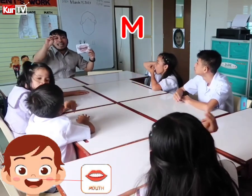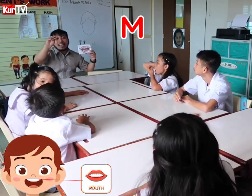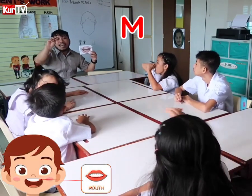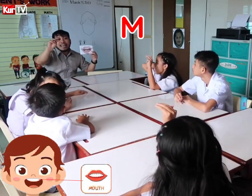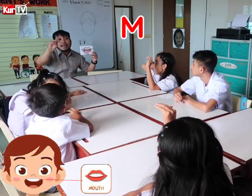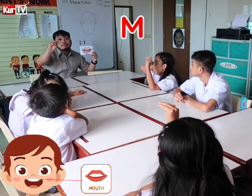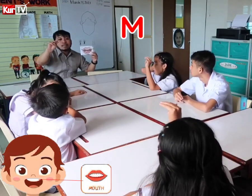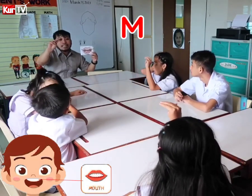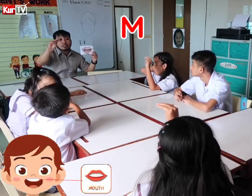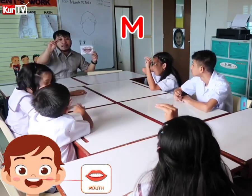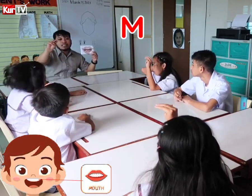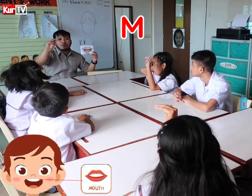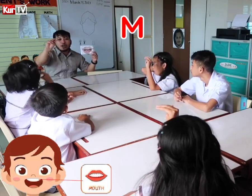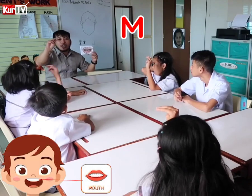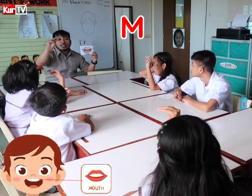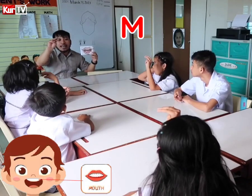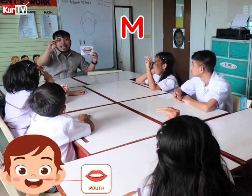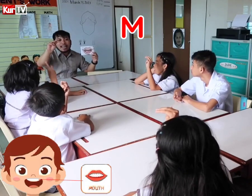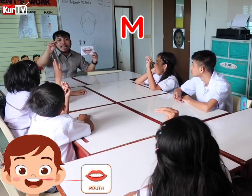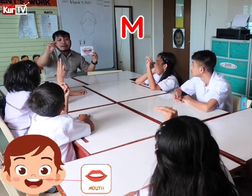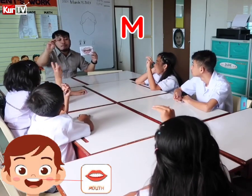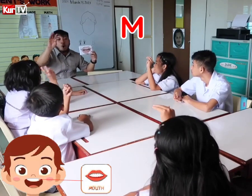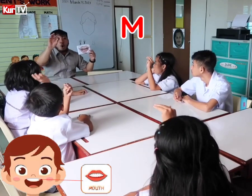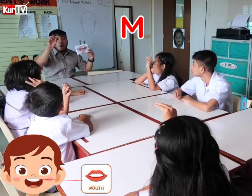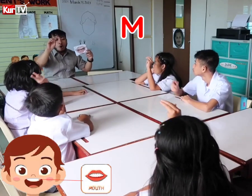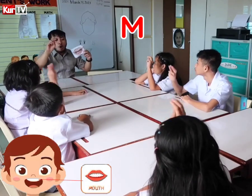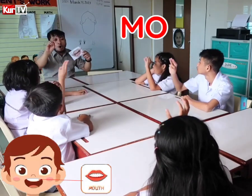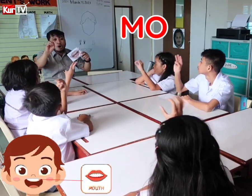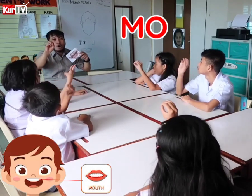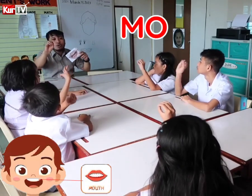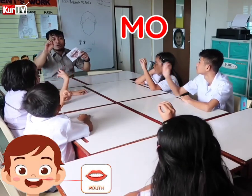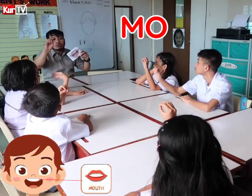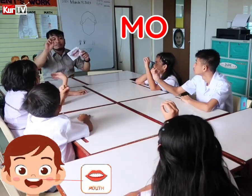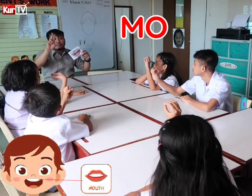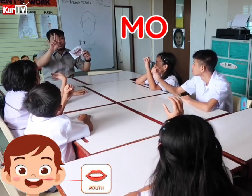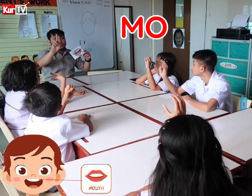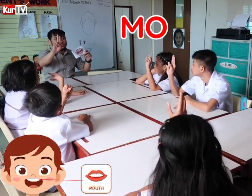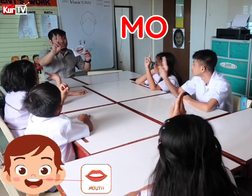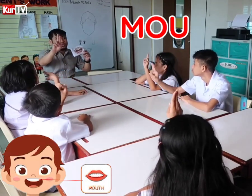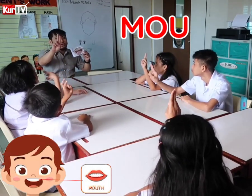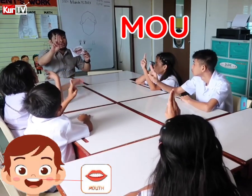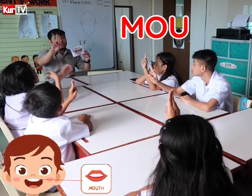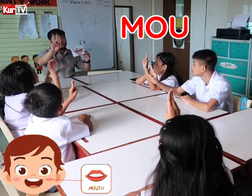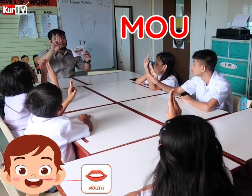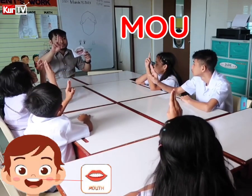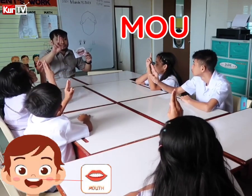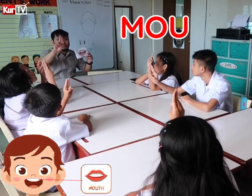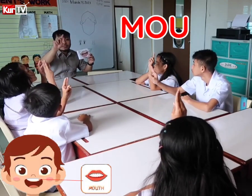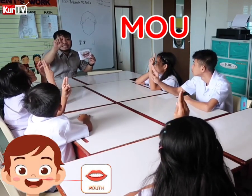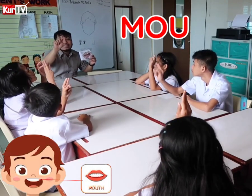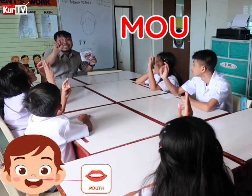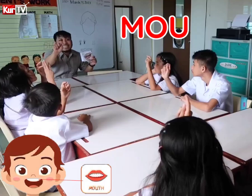M. Let's spell the word. M. O. U. T.